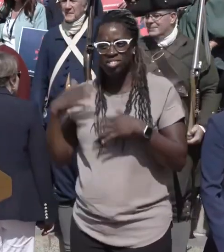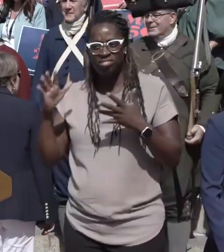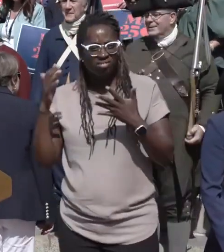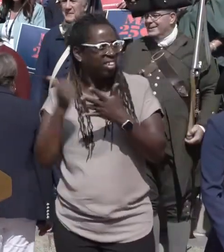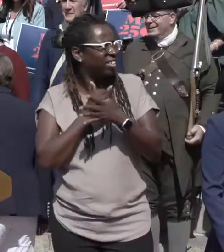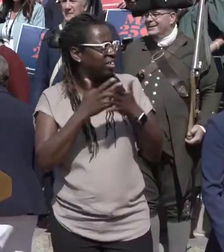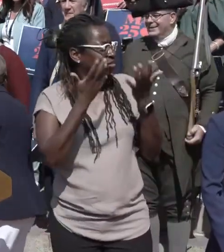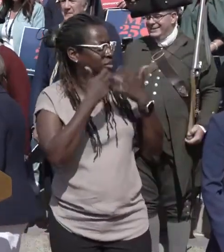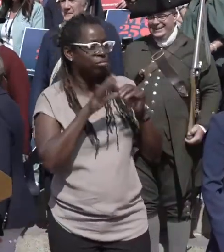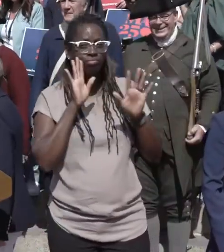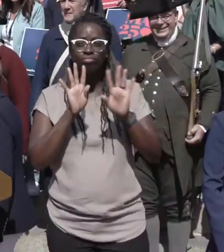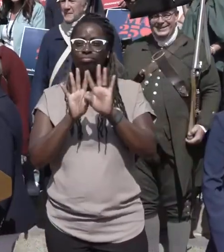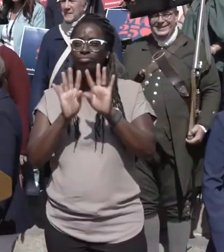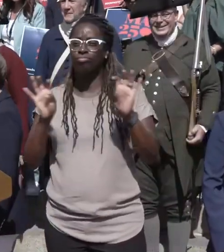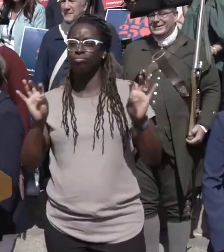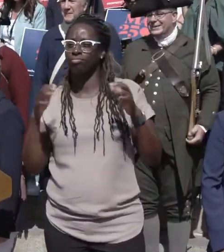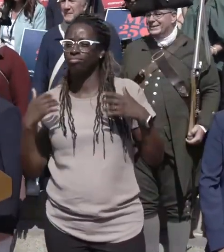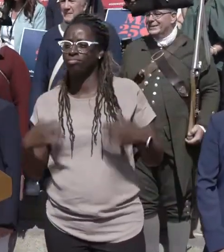knees. That's good